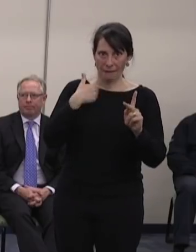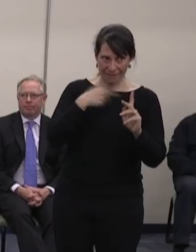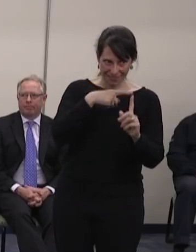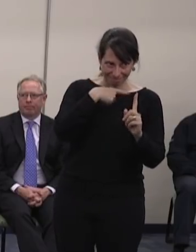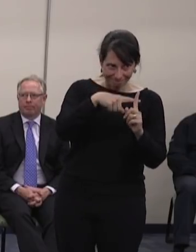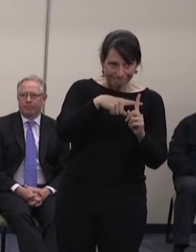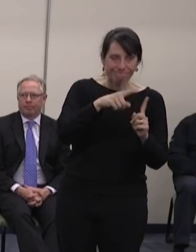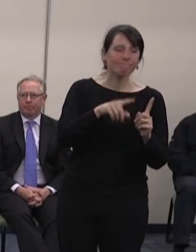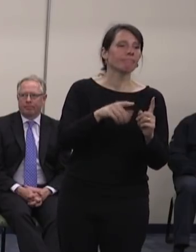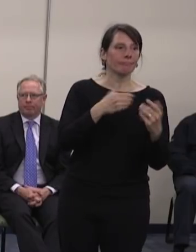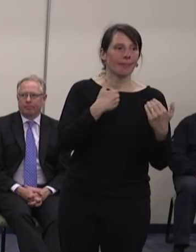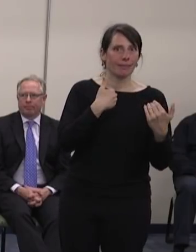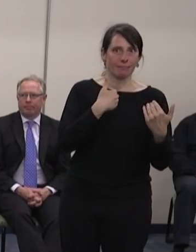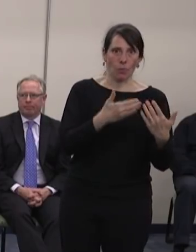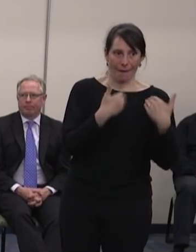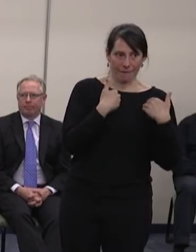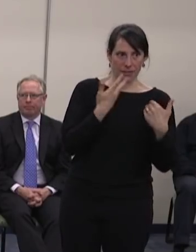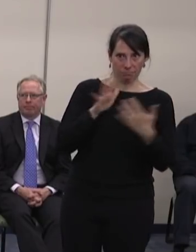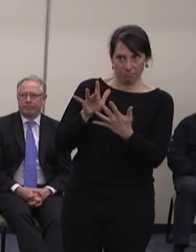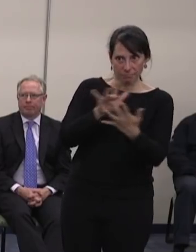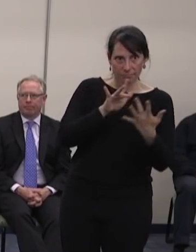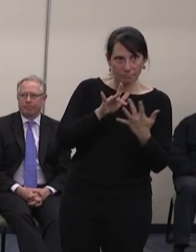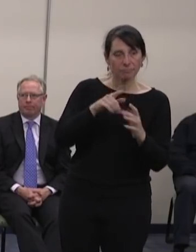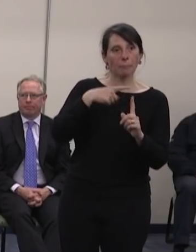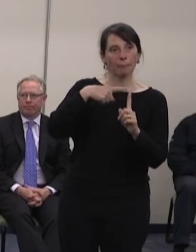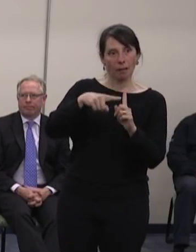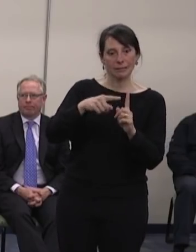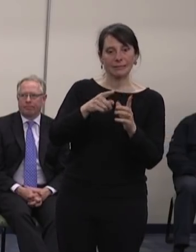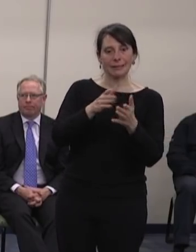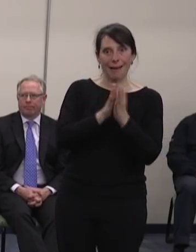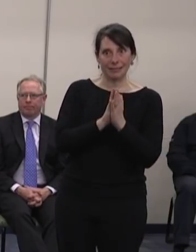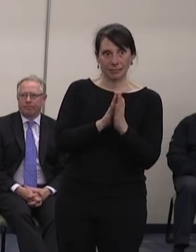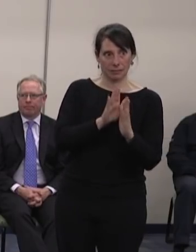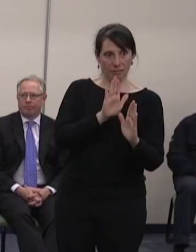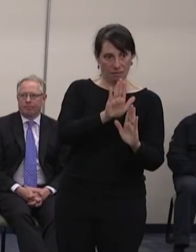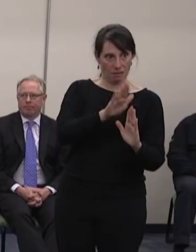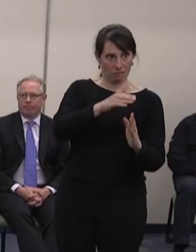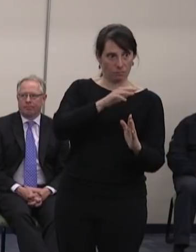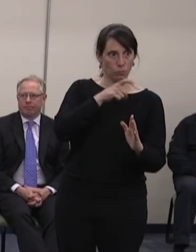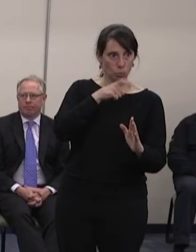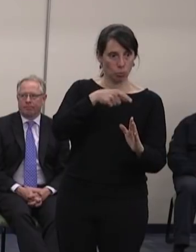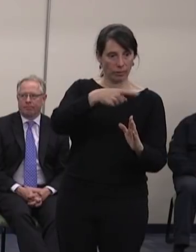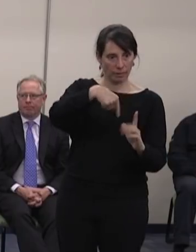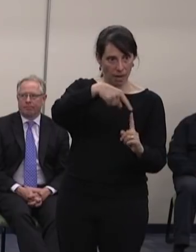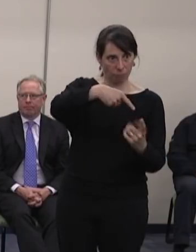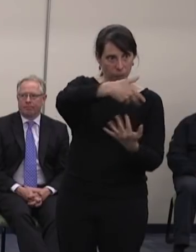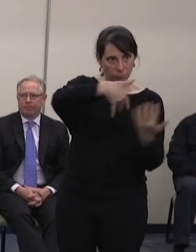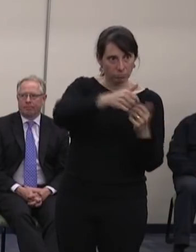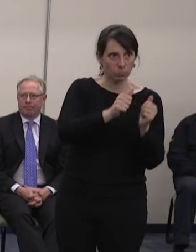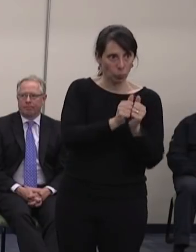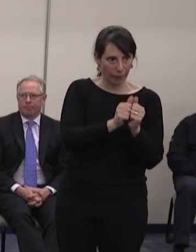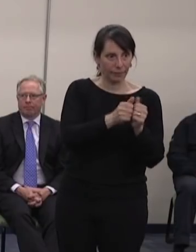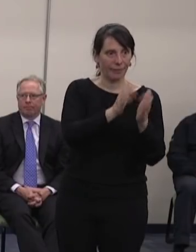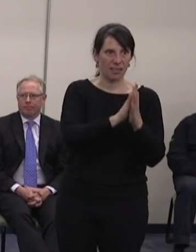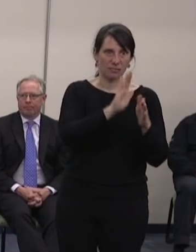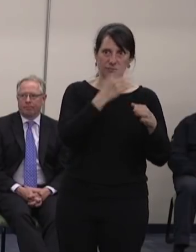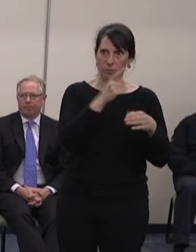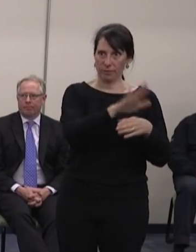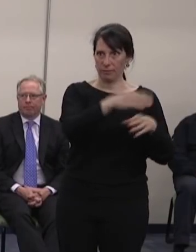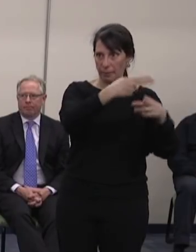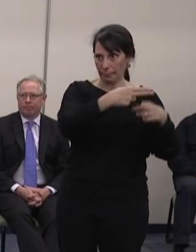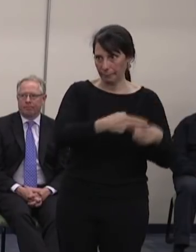and obtaining information on their close contacts and whereabouts during the time period of interest. Each of them